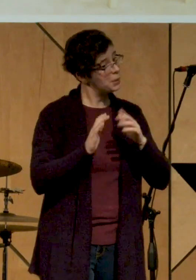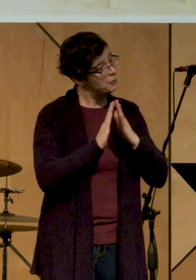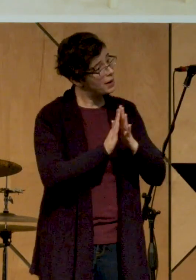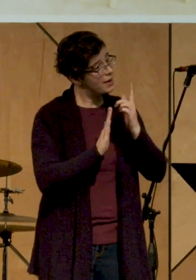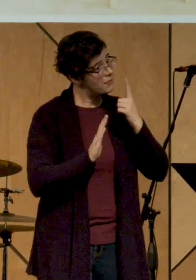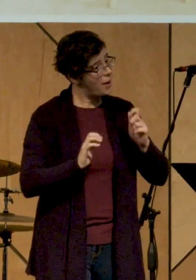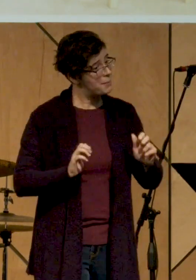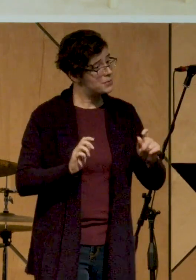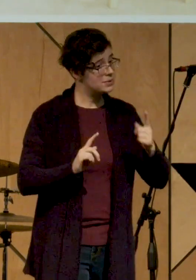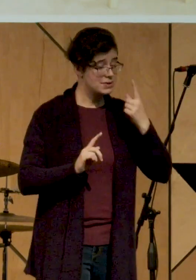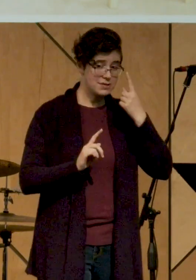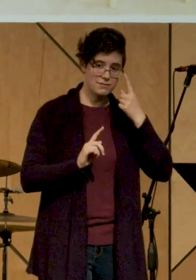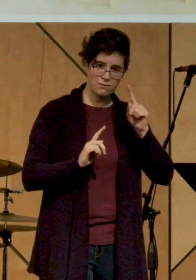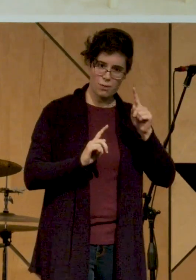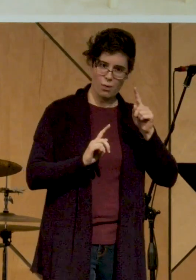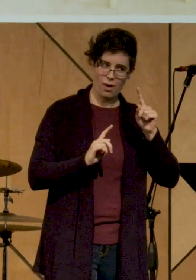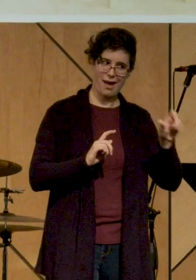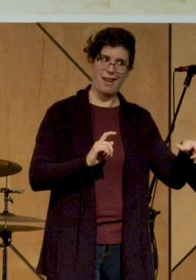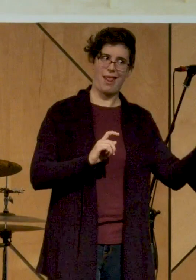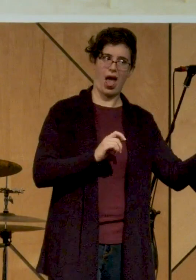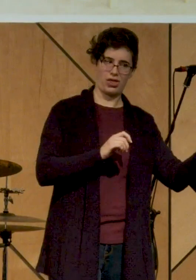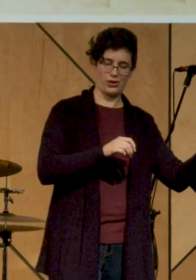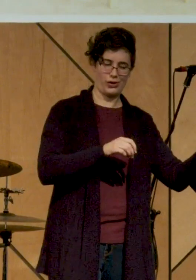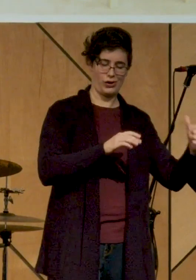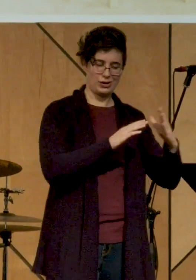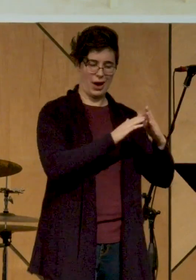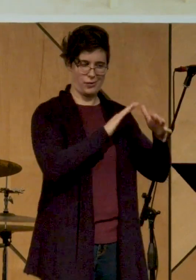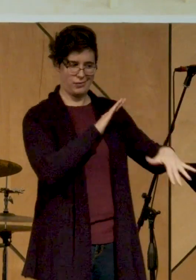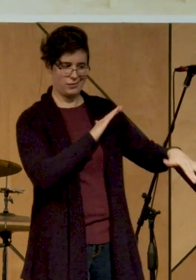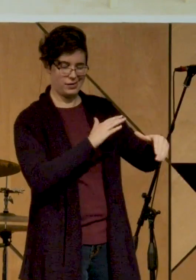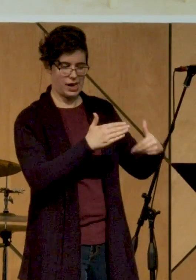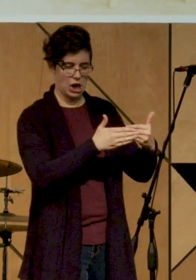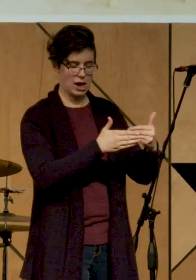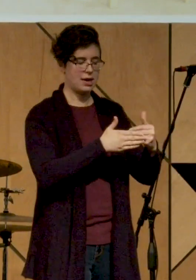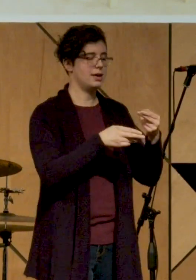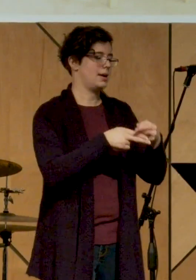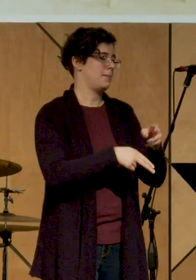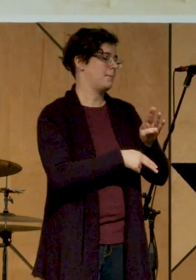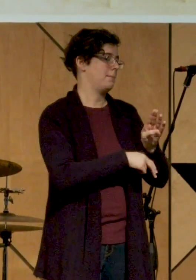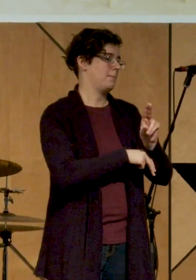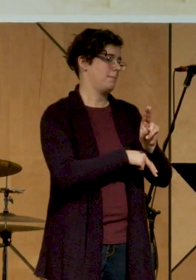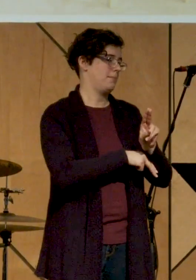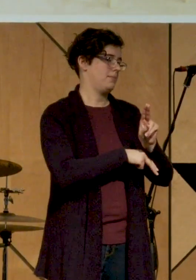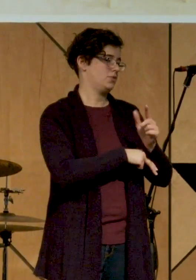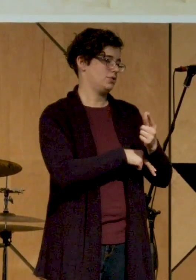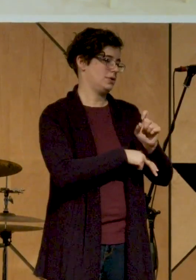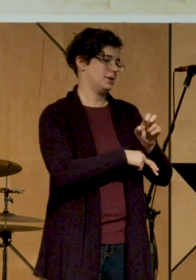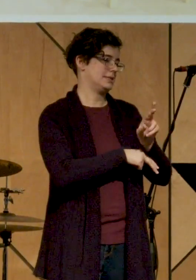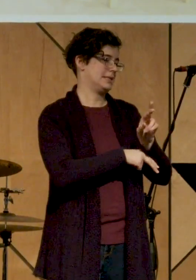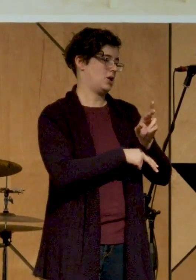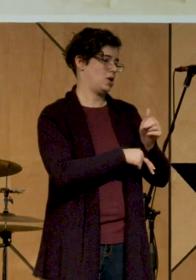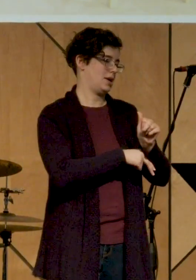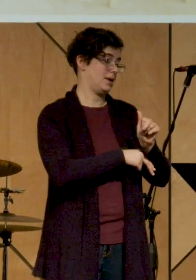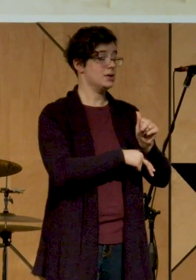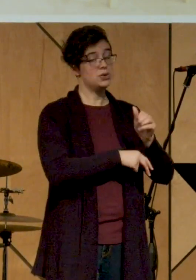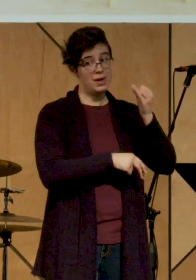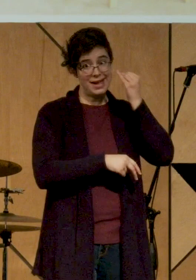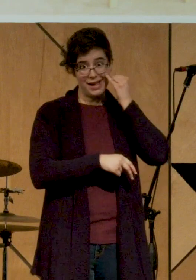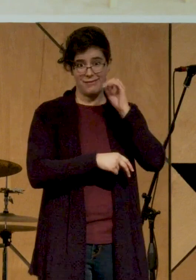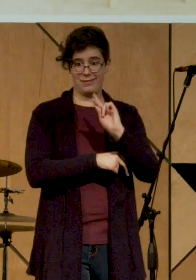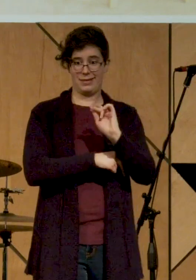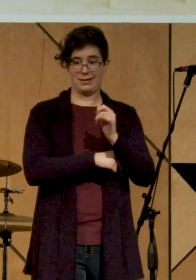open doors in like a suburb of Kigali. It's called Bugesera, okay? If Kigali's like